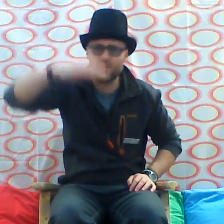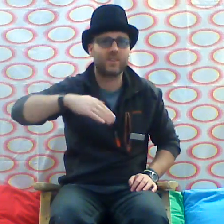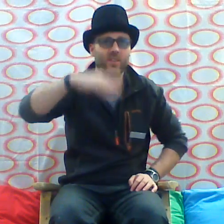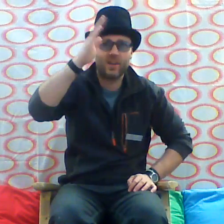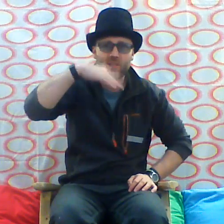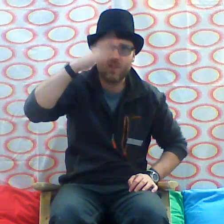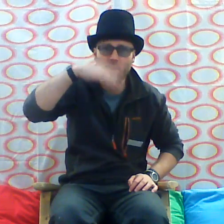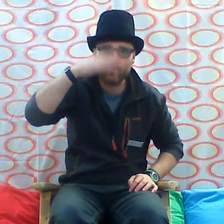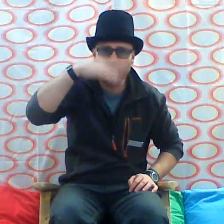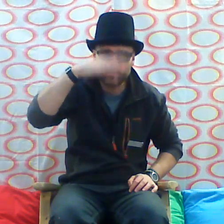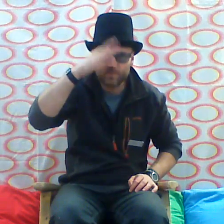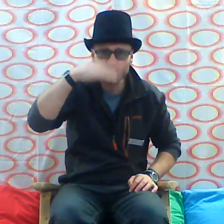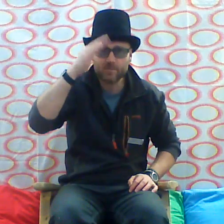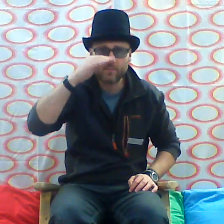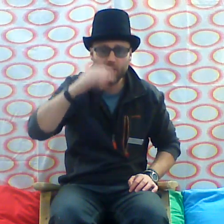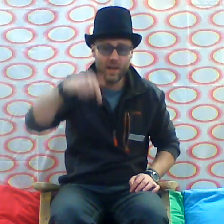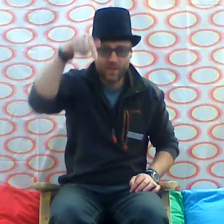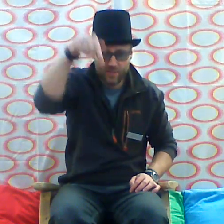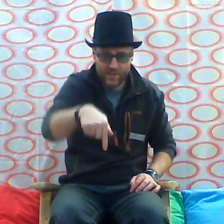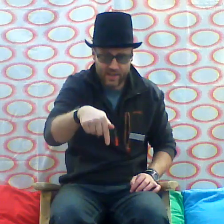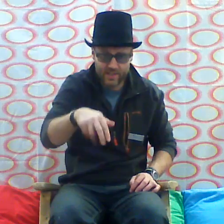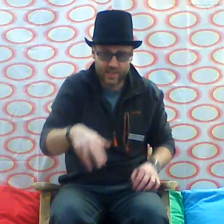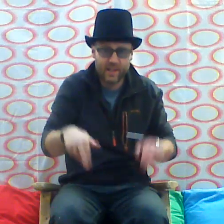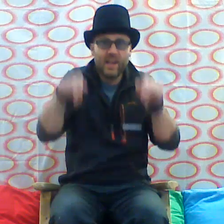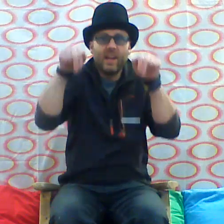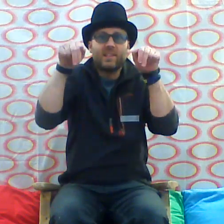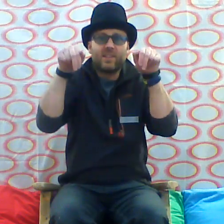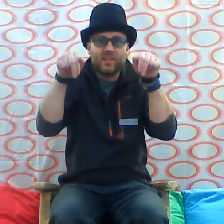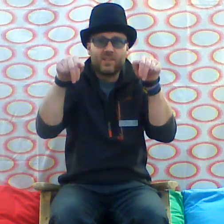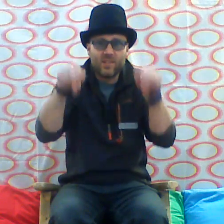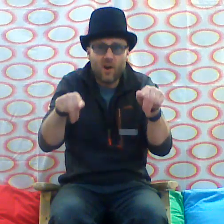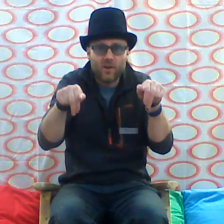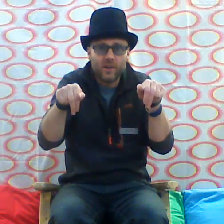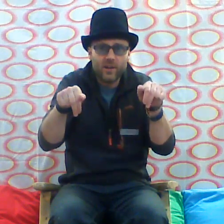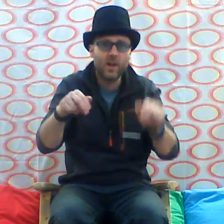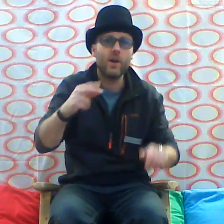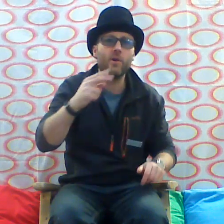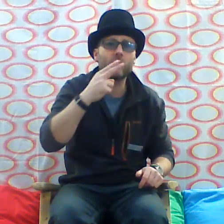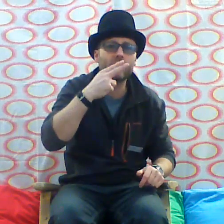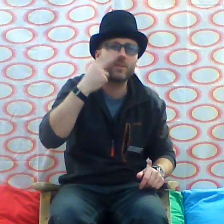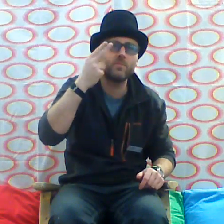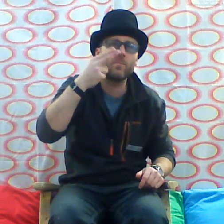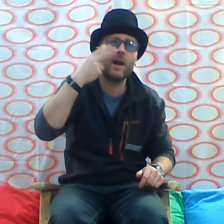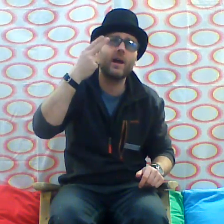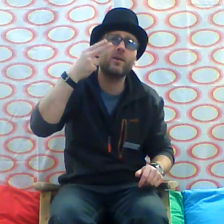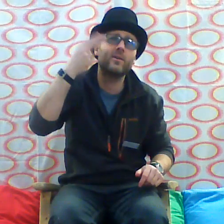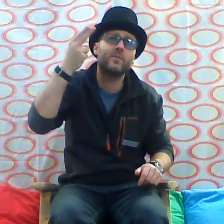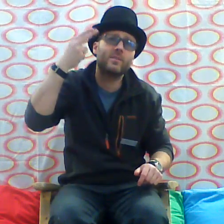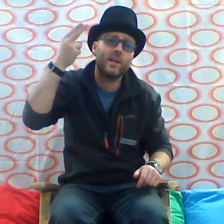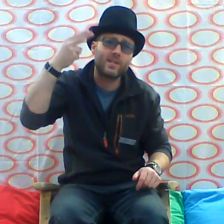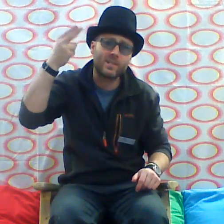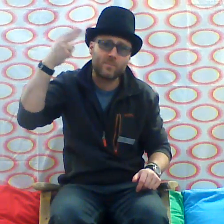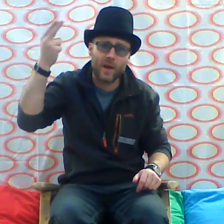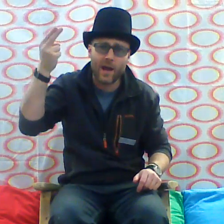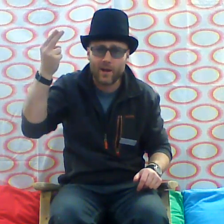the dump. This is the dog who smelled a smell